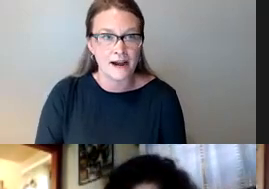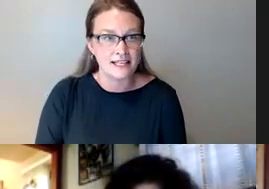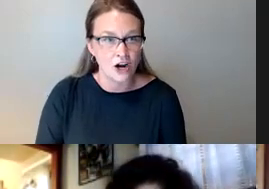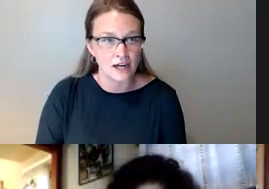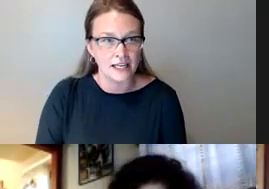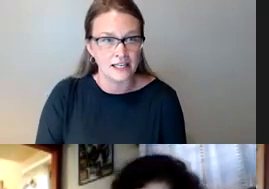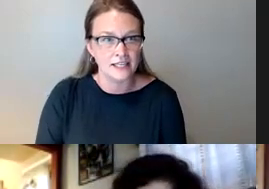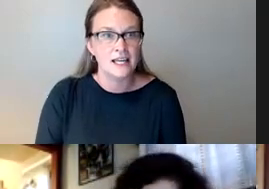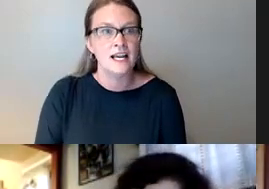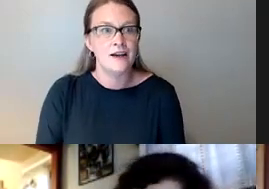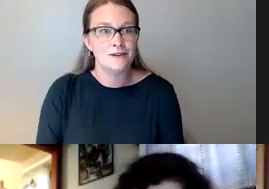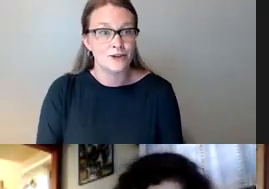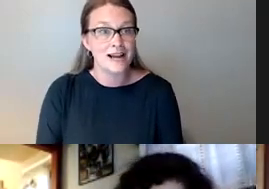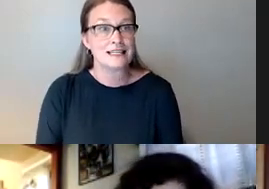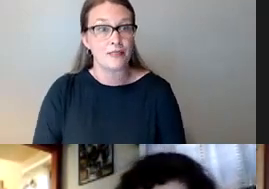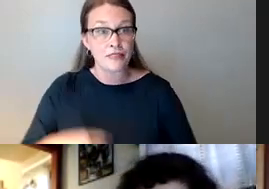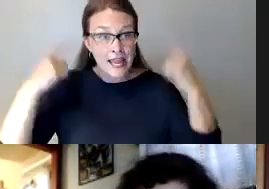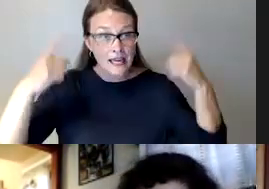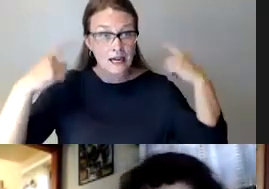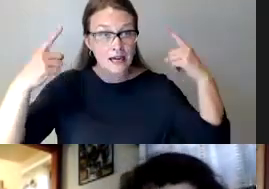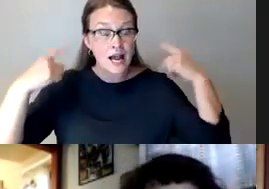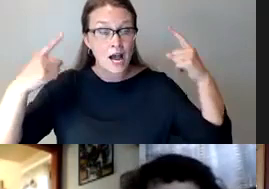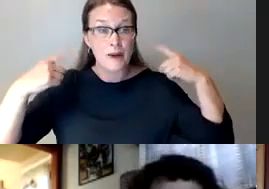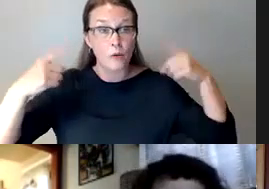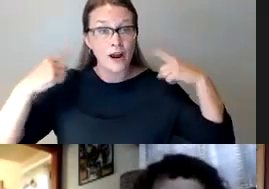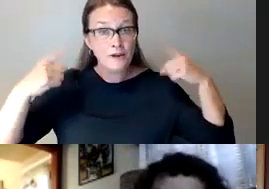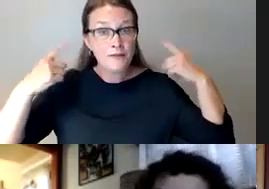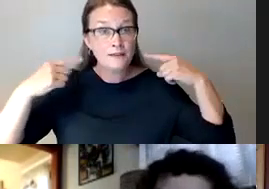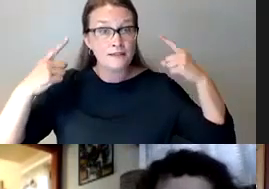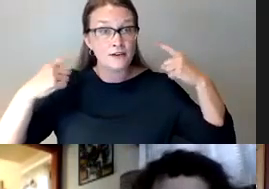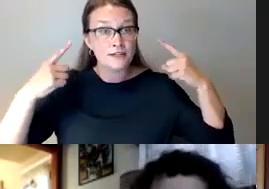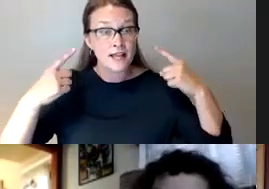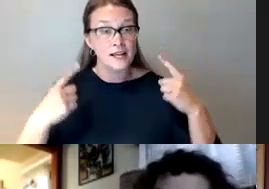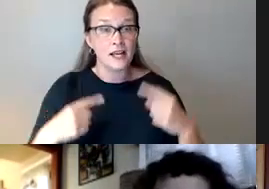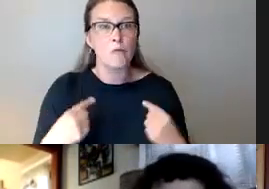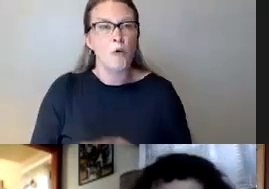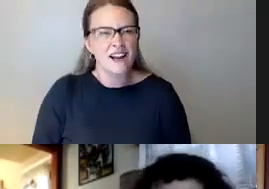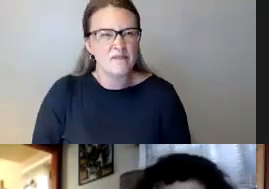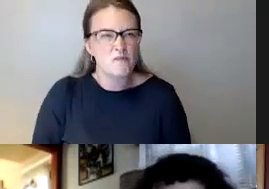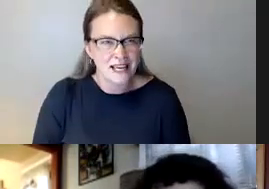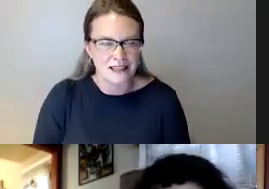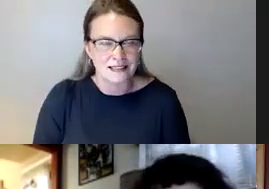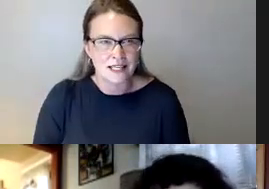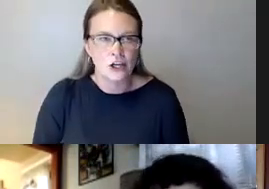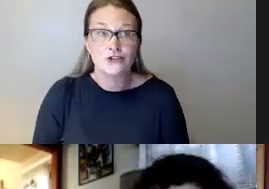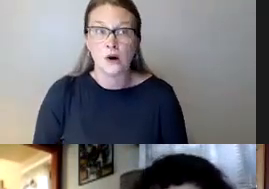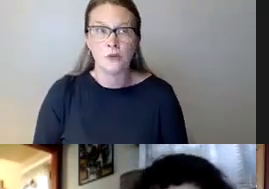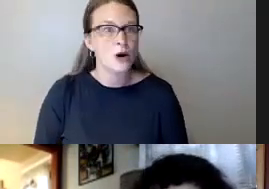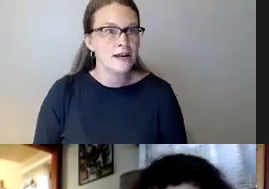everybody talking, and we're trying to think about everything that they're saying and what it means. So our brains